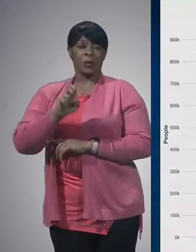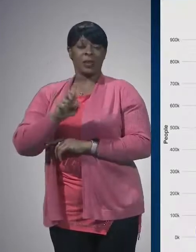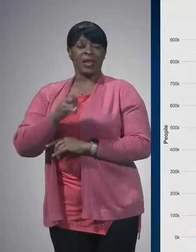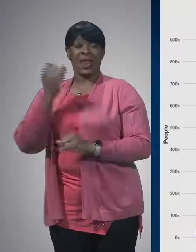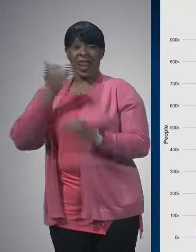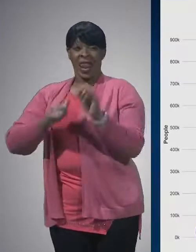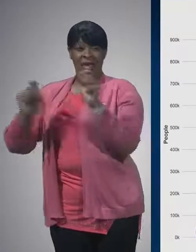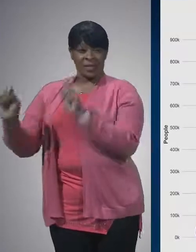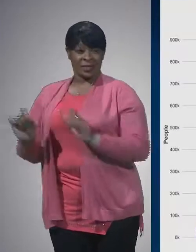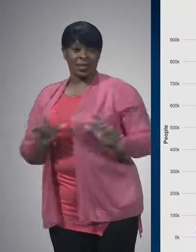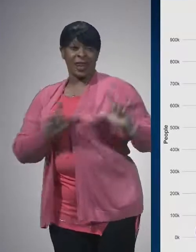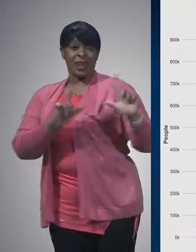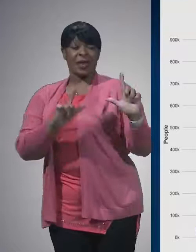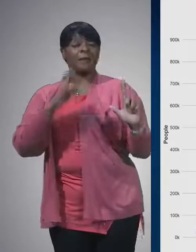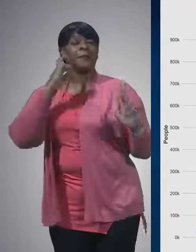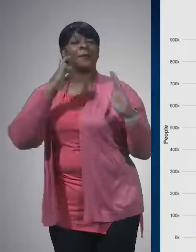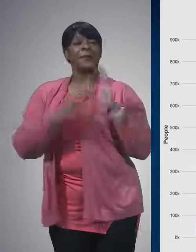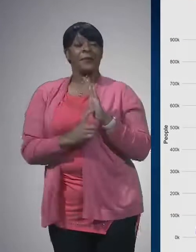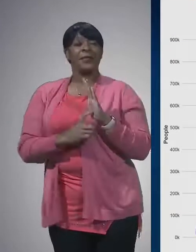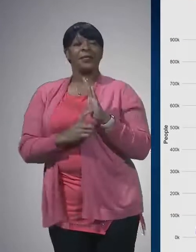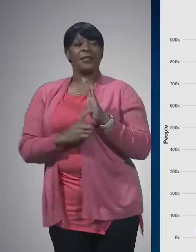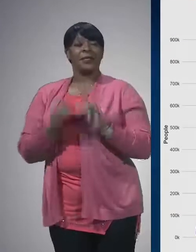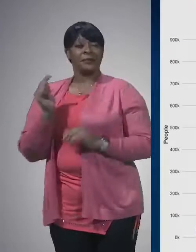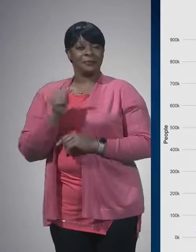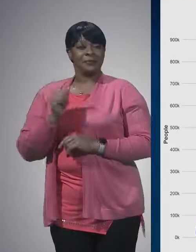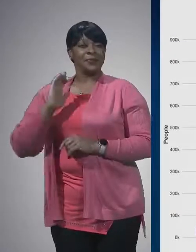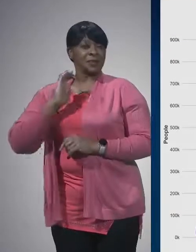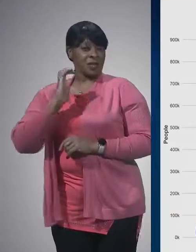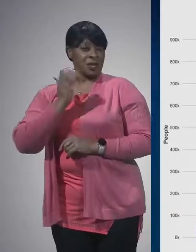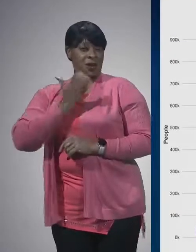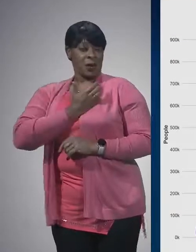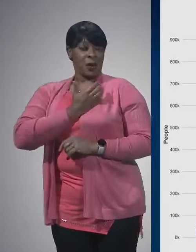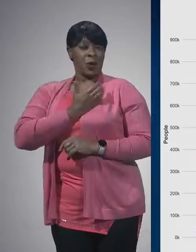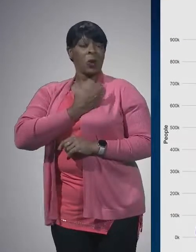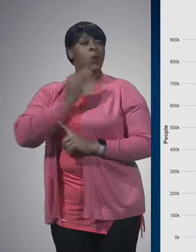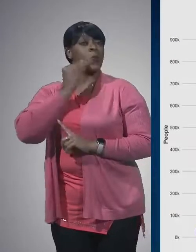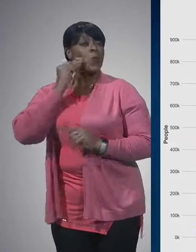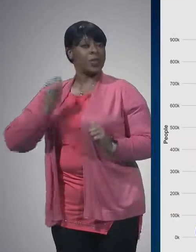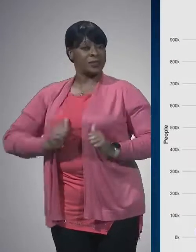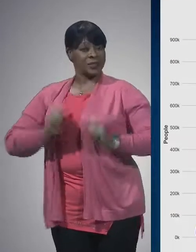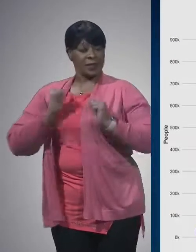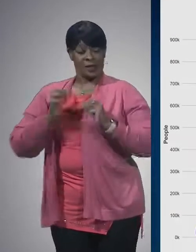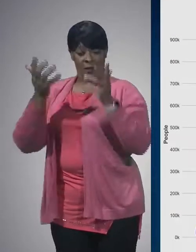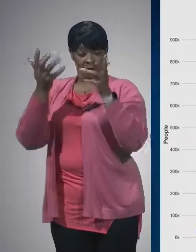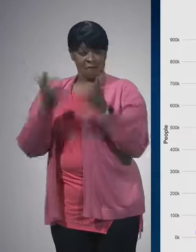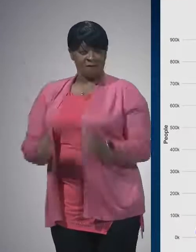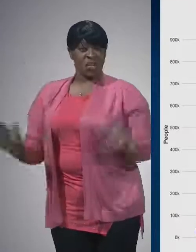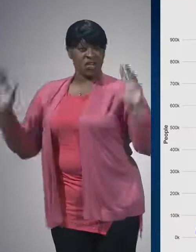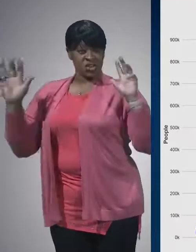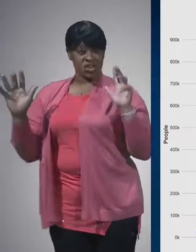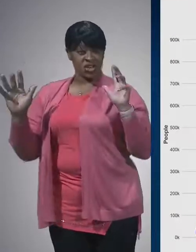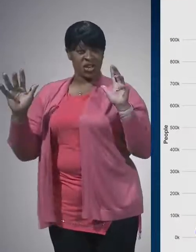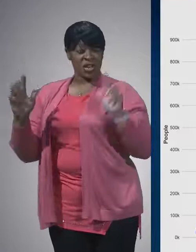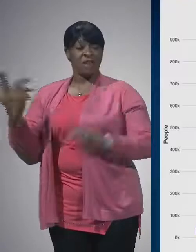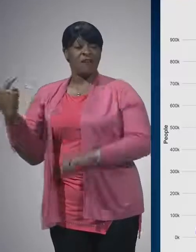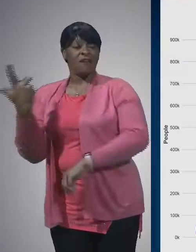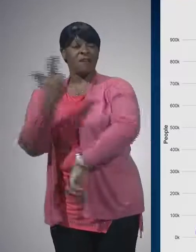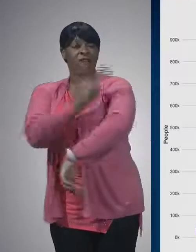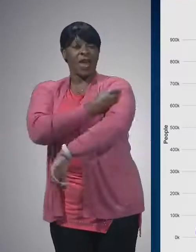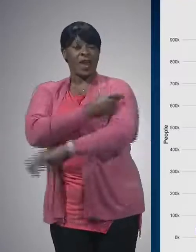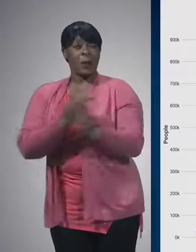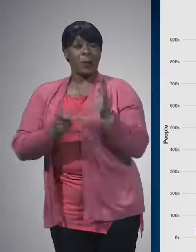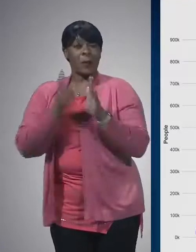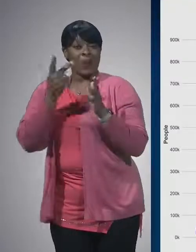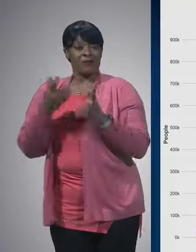the last slide, you will see that our residents who have completed the vaccination